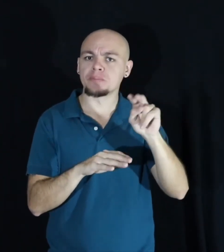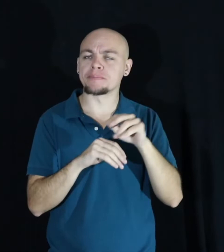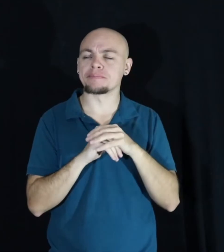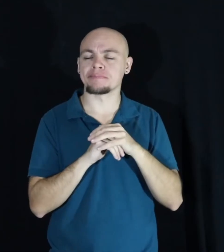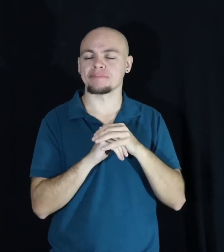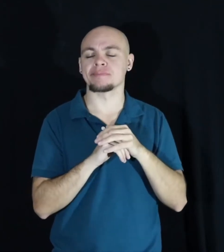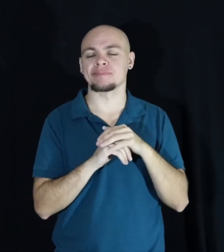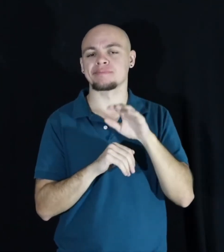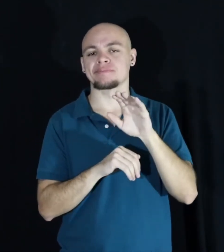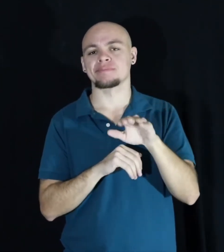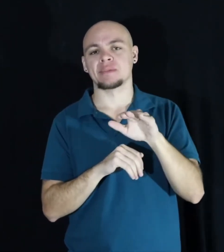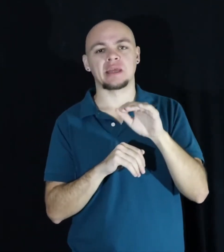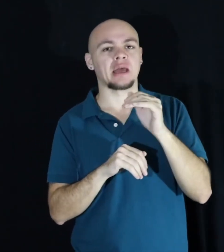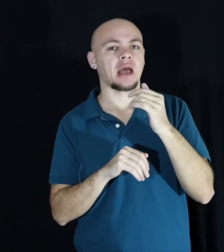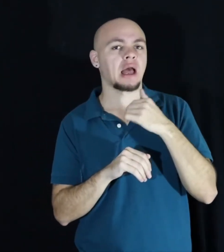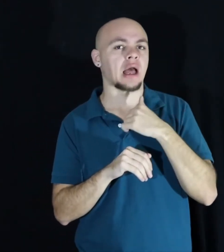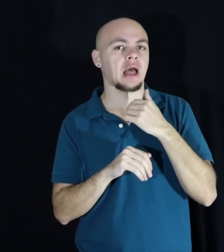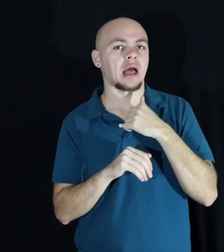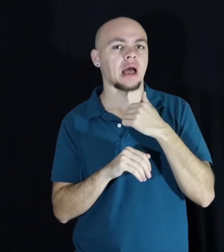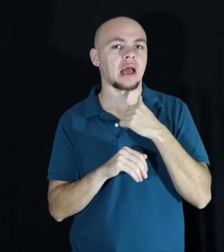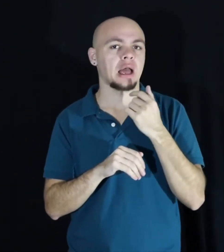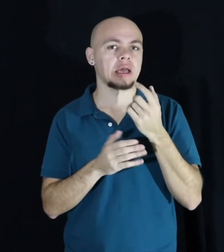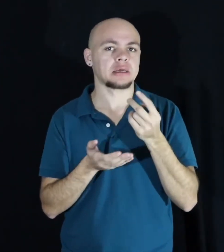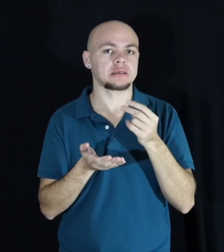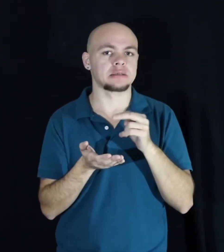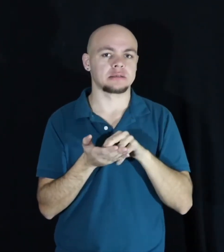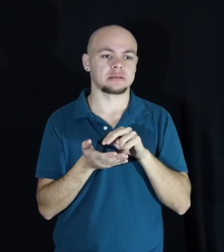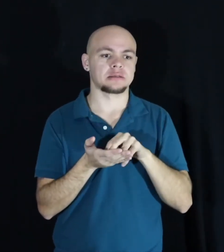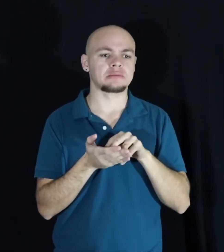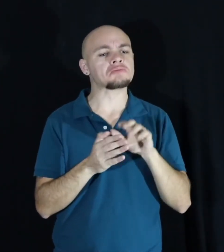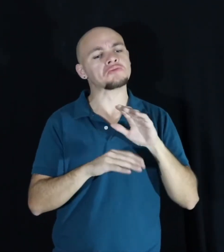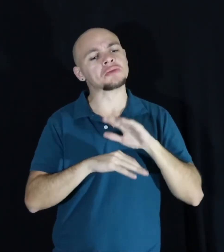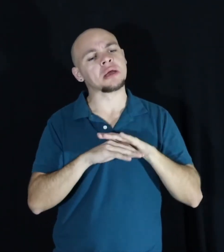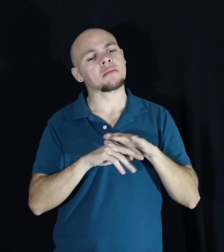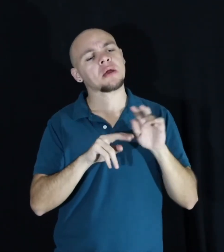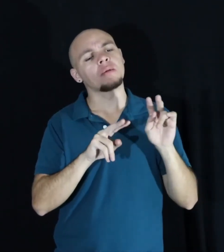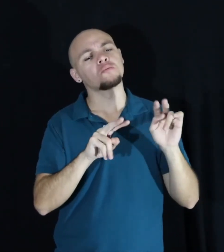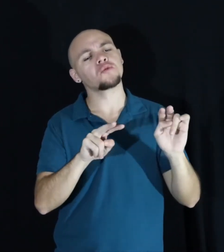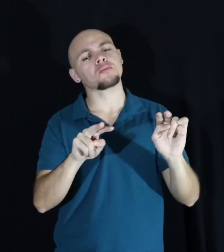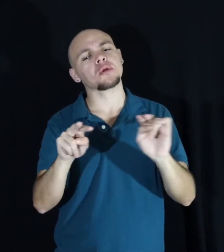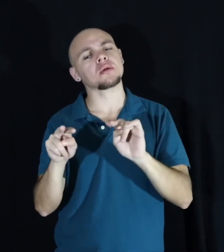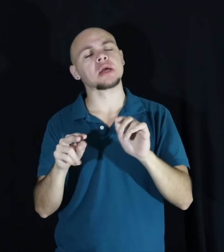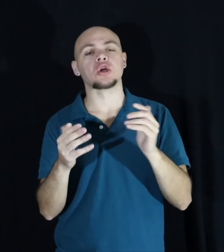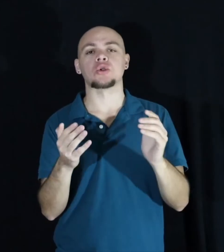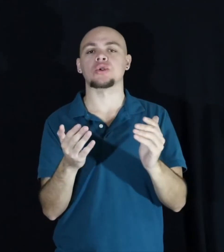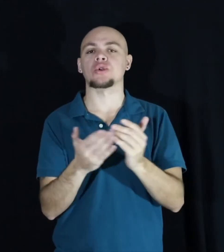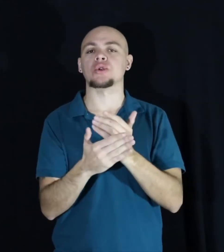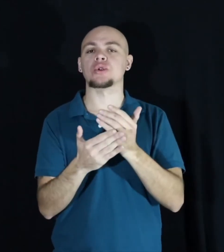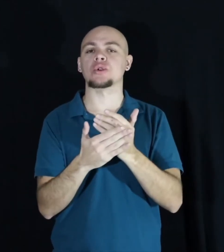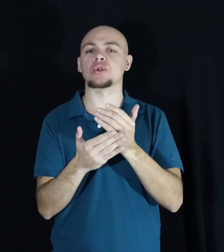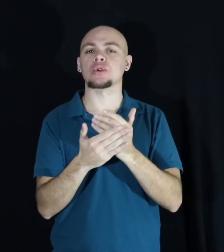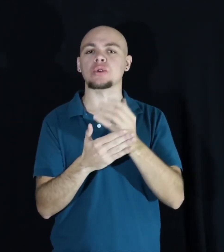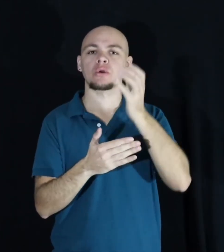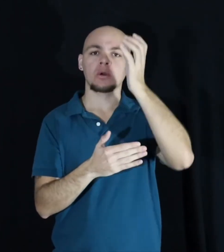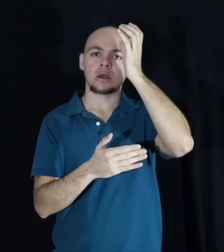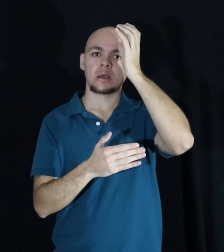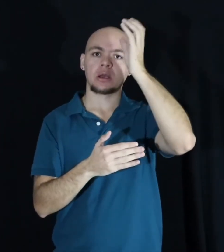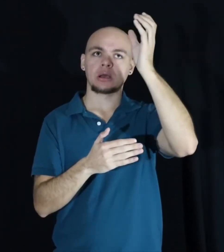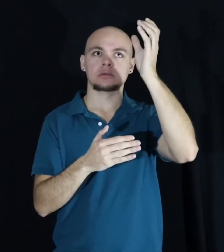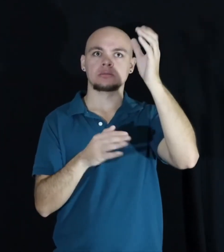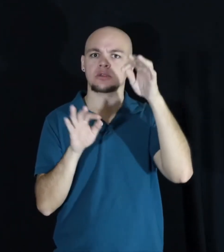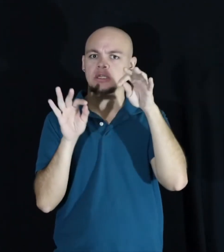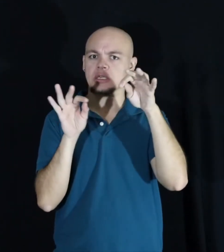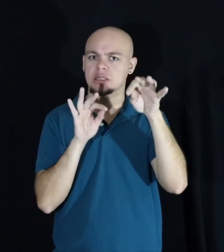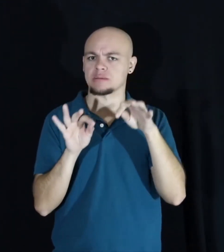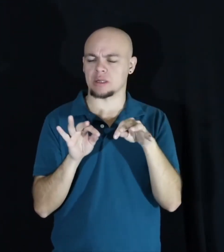I saw as the understanding spread from table to table as this new novel concept was being explained in terms